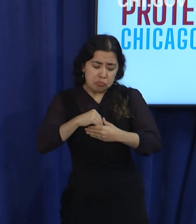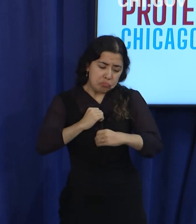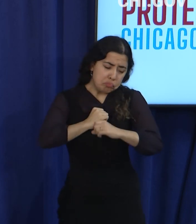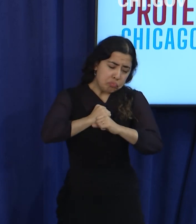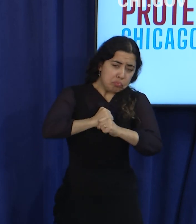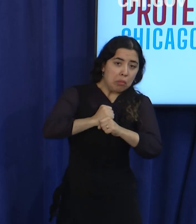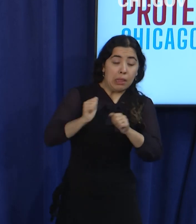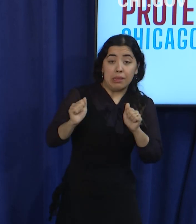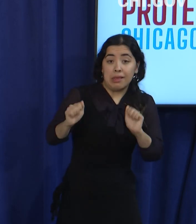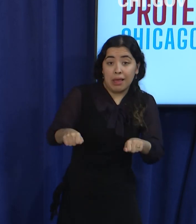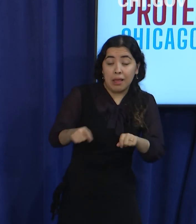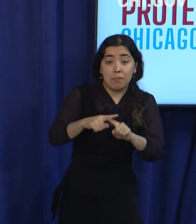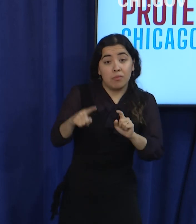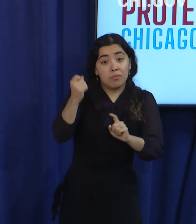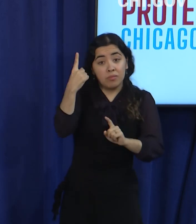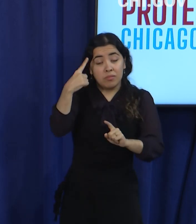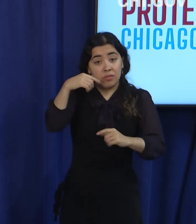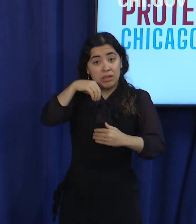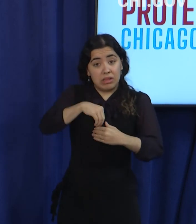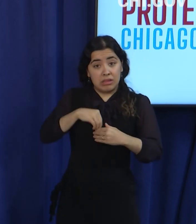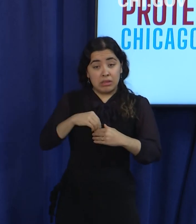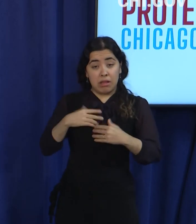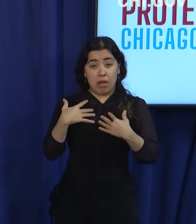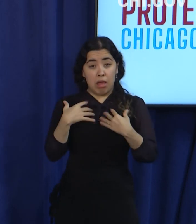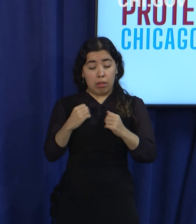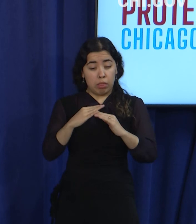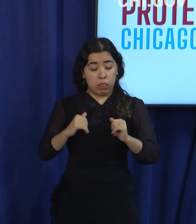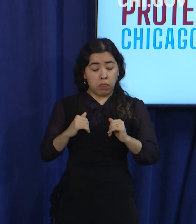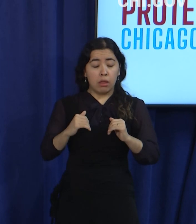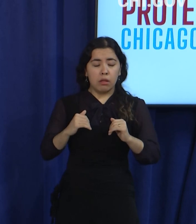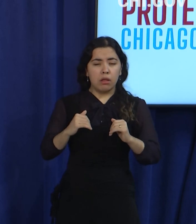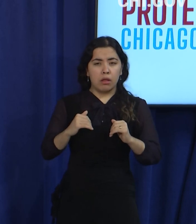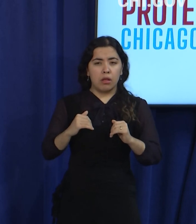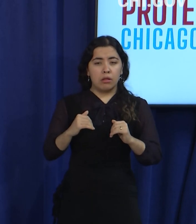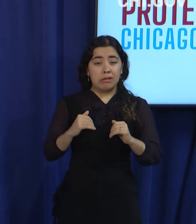are notoriously fickle in terms of how